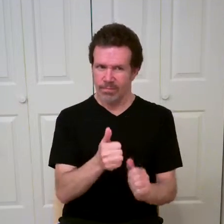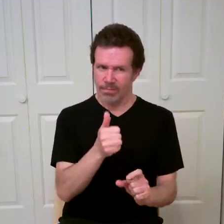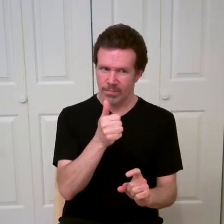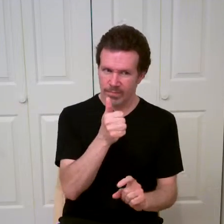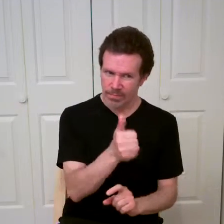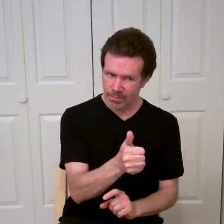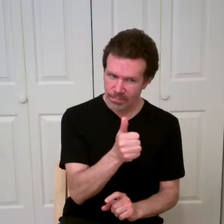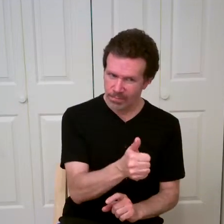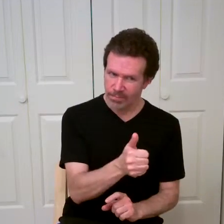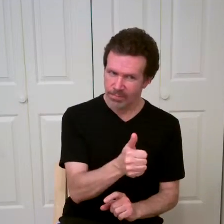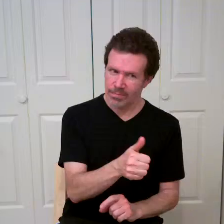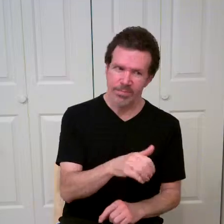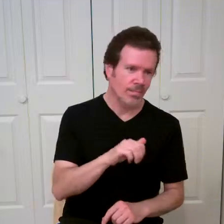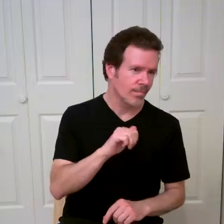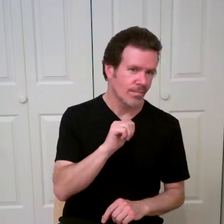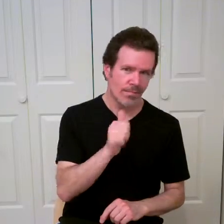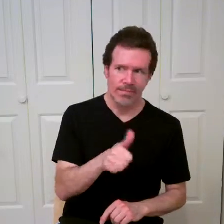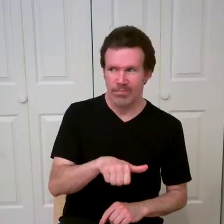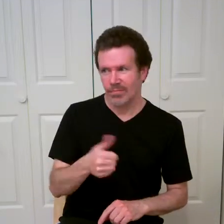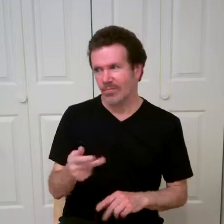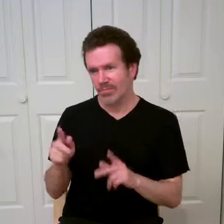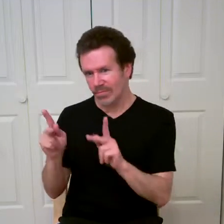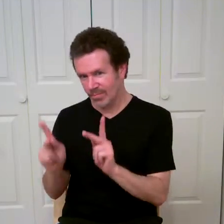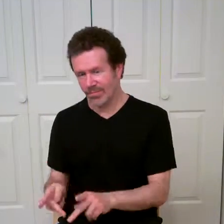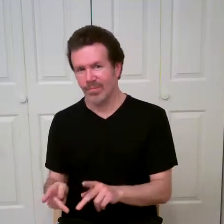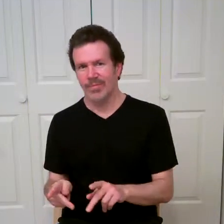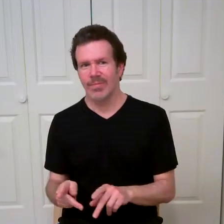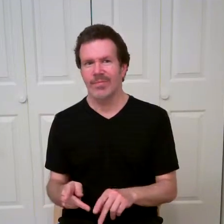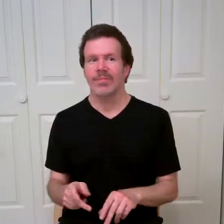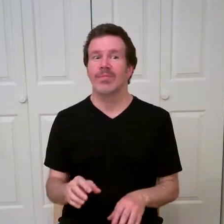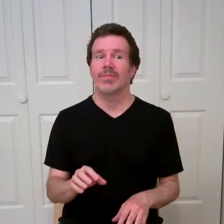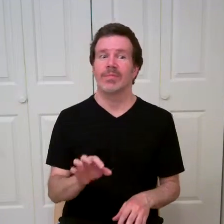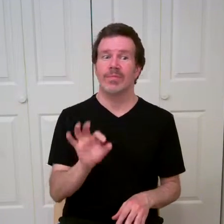anything else. Therefore, it is person versus self.